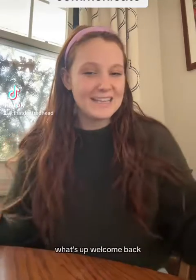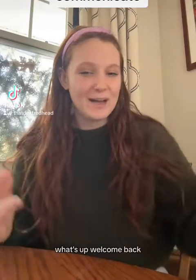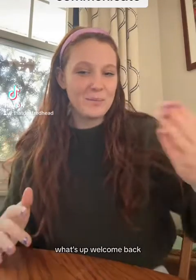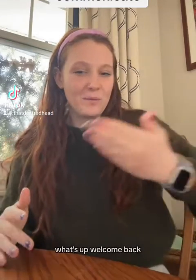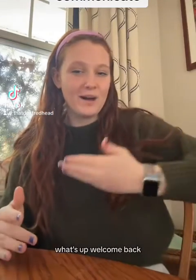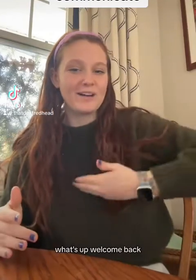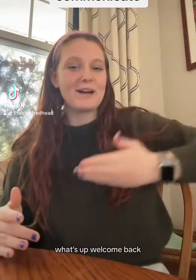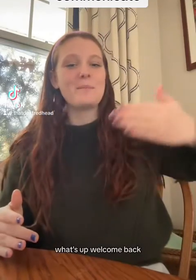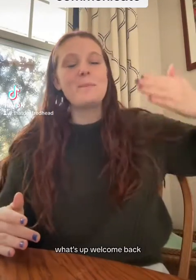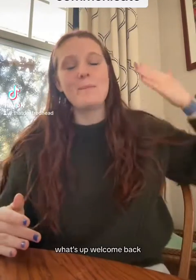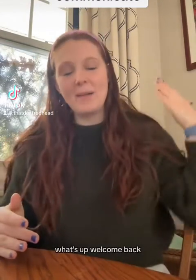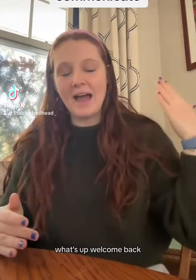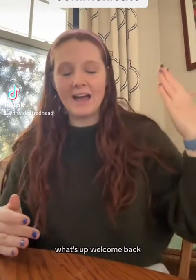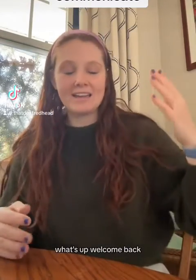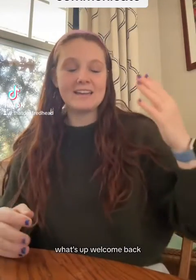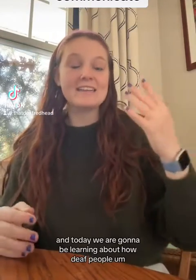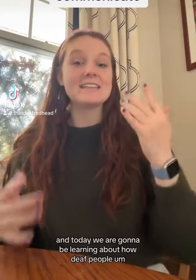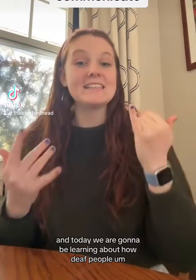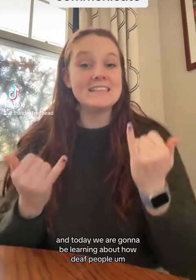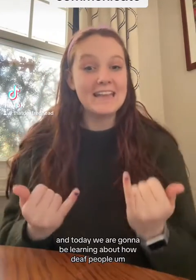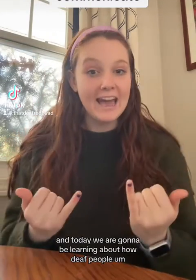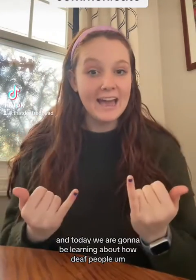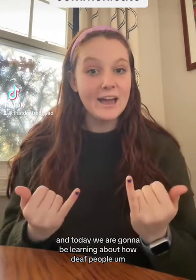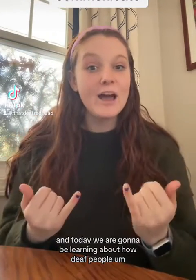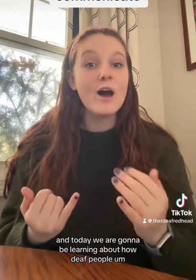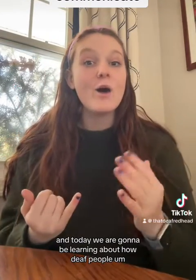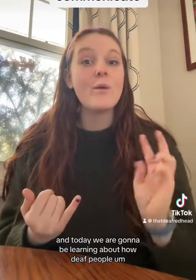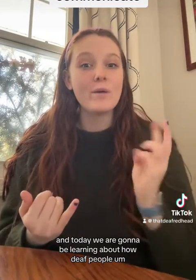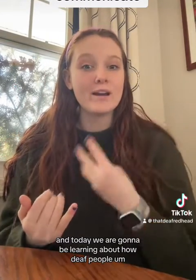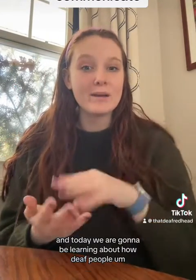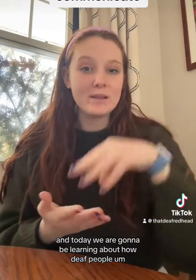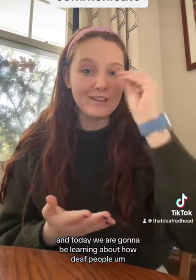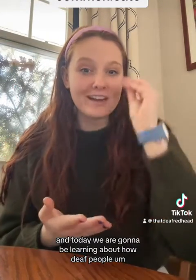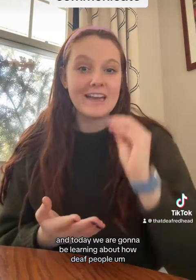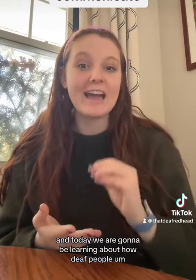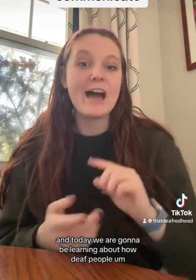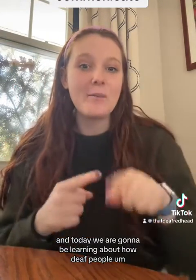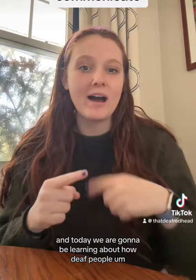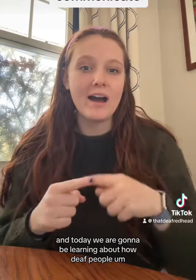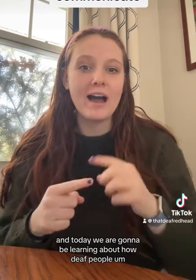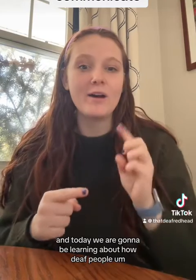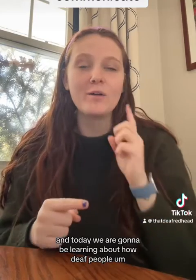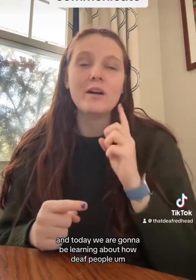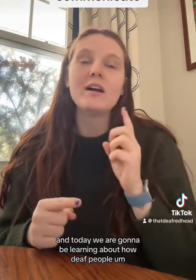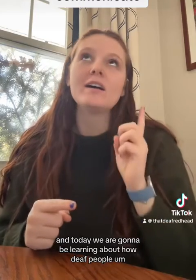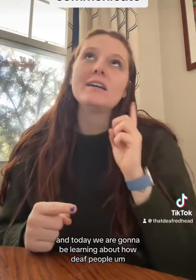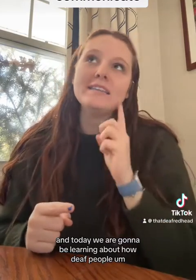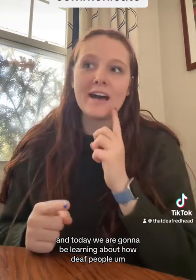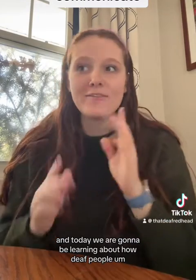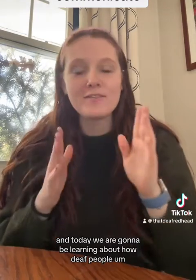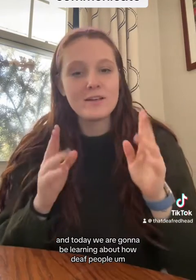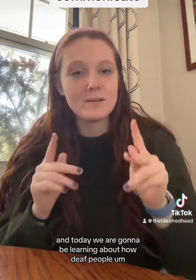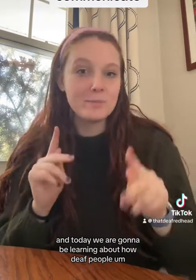What's up? Welcome back, and today we are going to be learning about how deaf